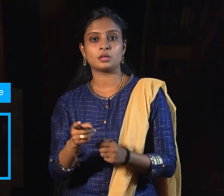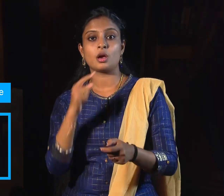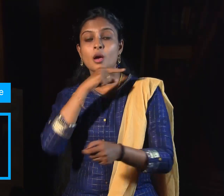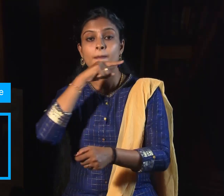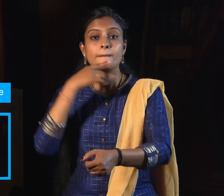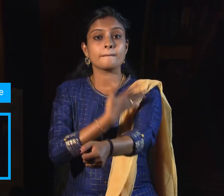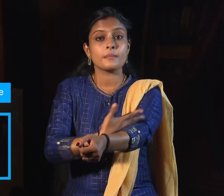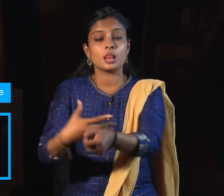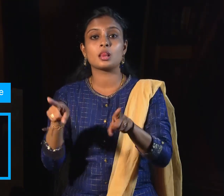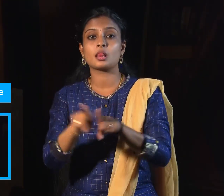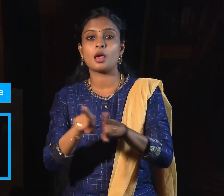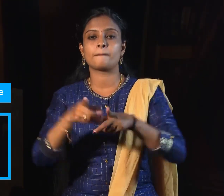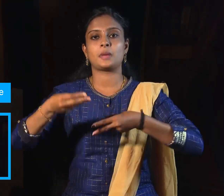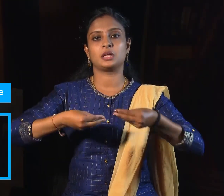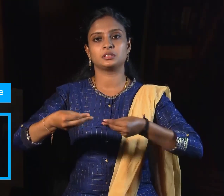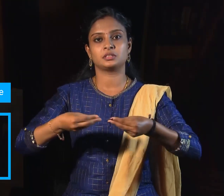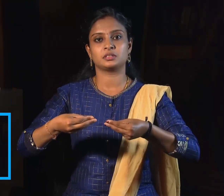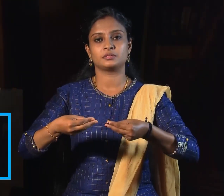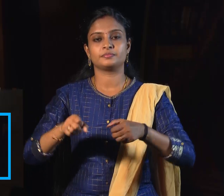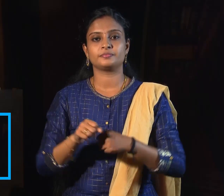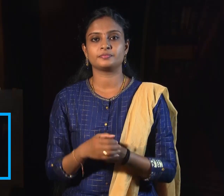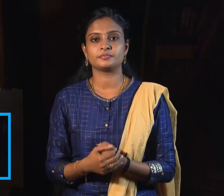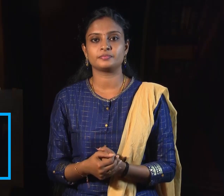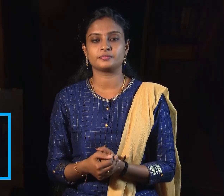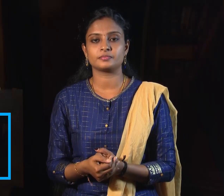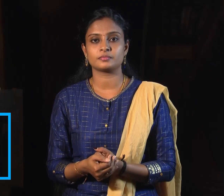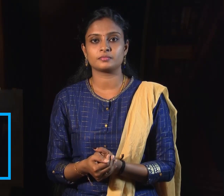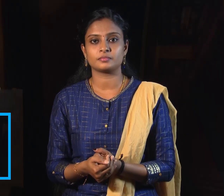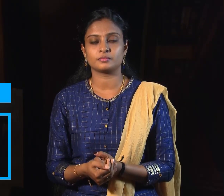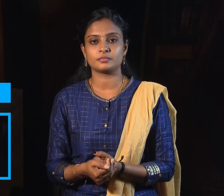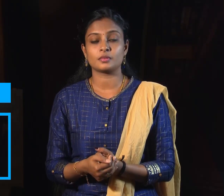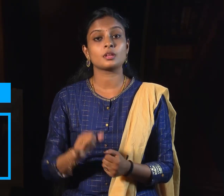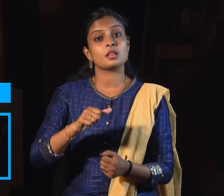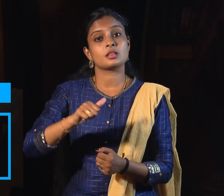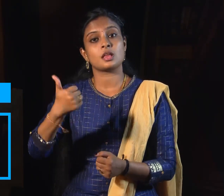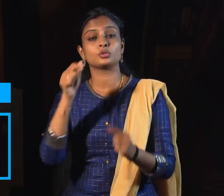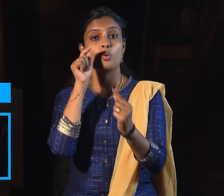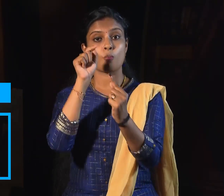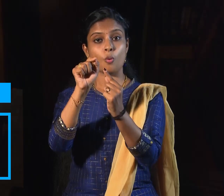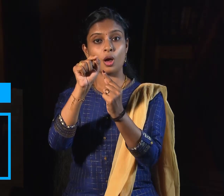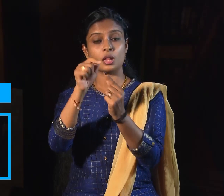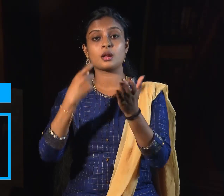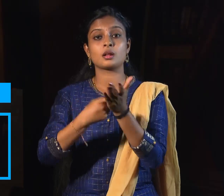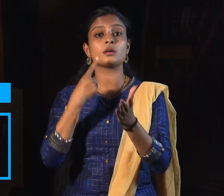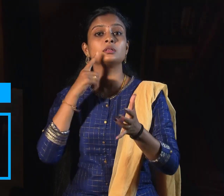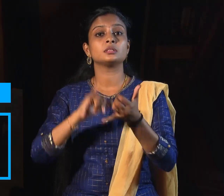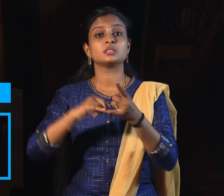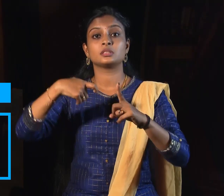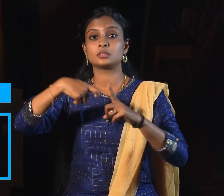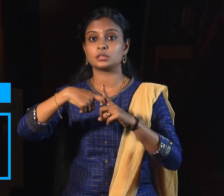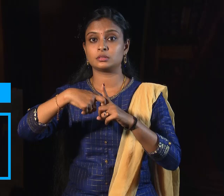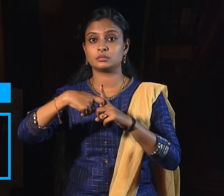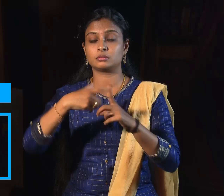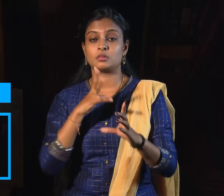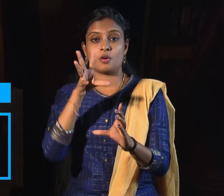which keeps the business going in the long term. Next, element of risk. Risk is involved